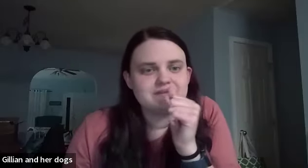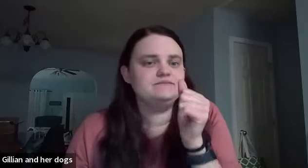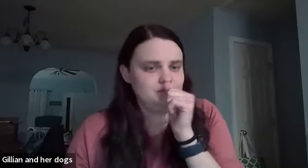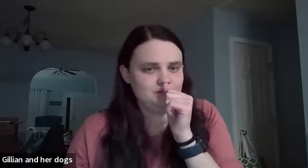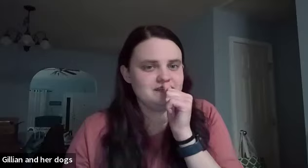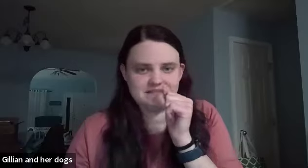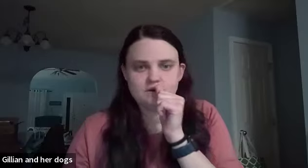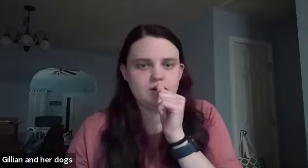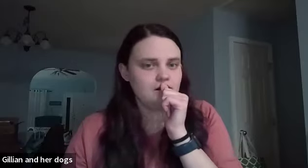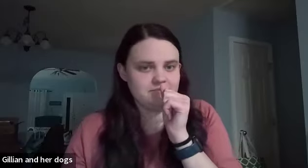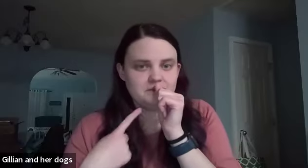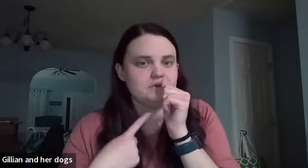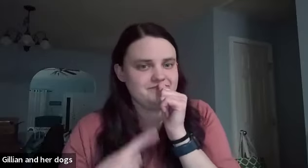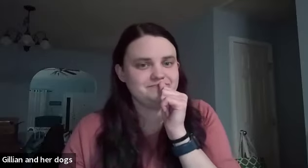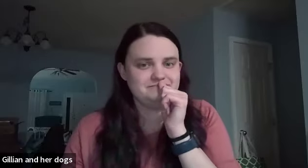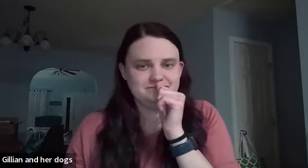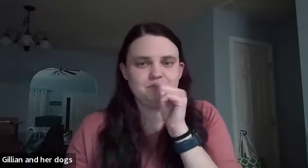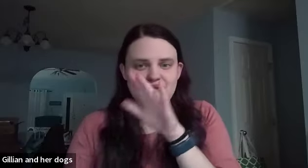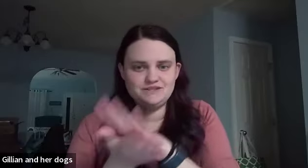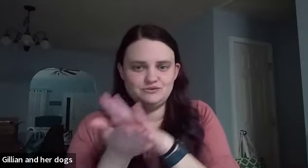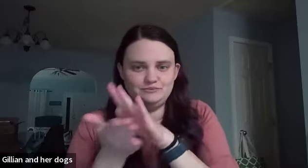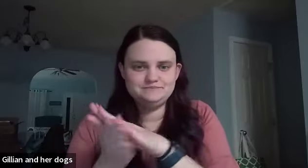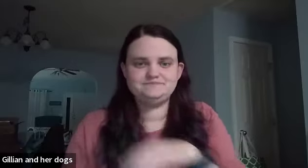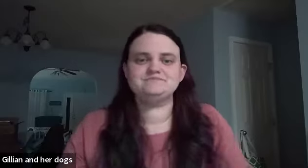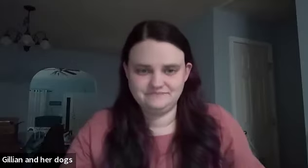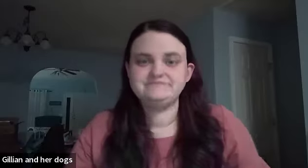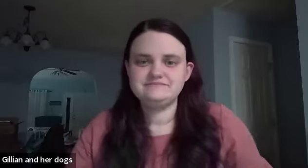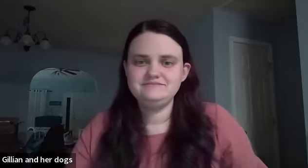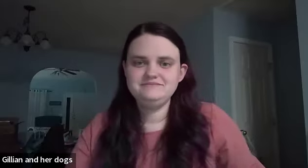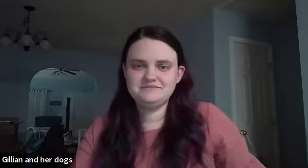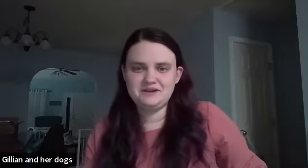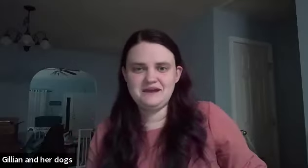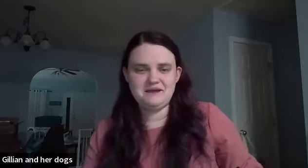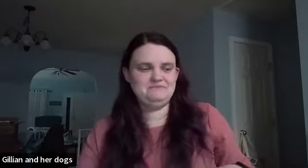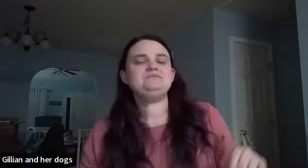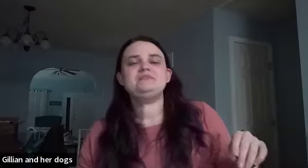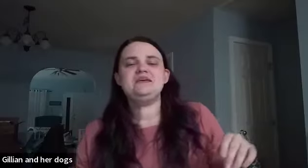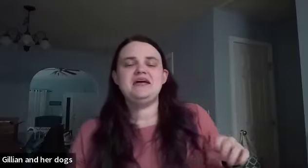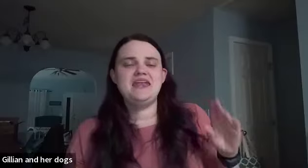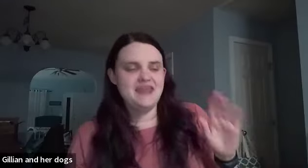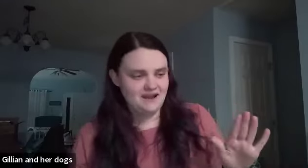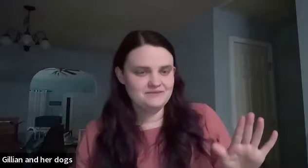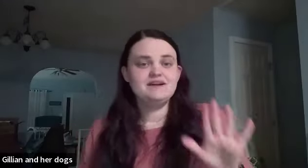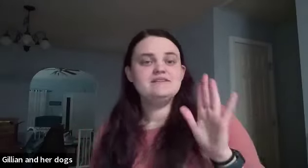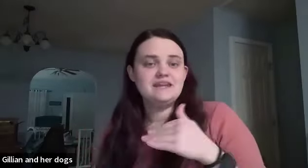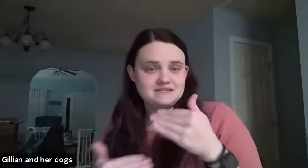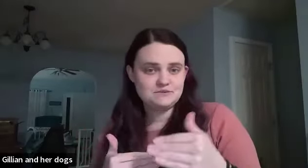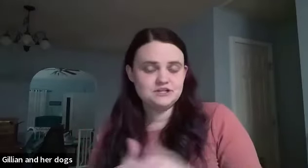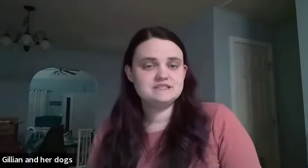secret, you do this. It's all up here. Private. Private school. Okay. Now, the next time we're going to do is the